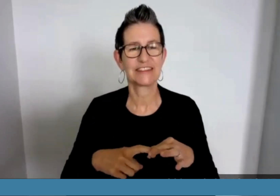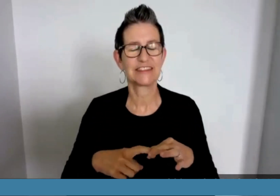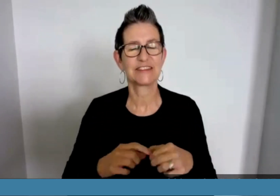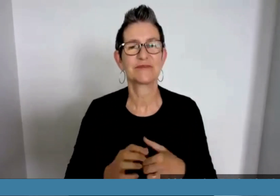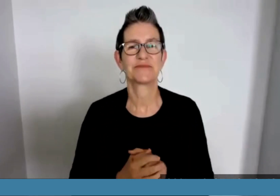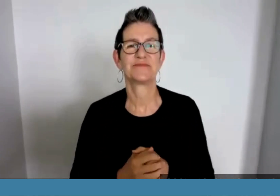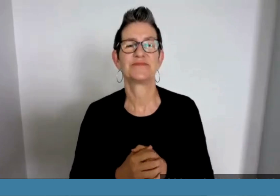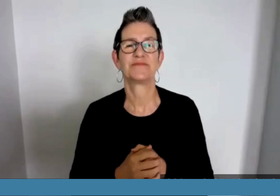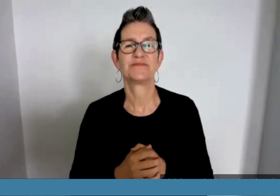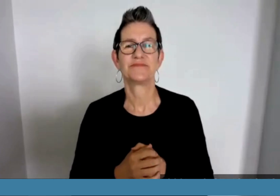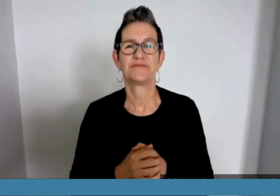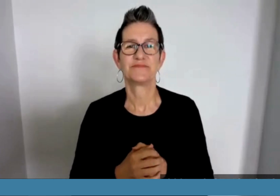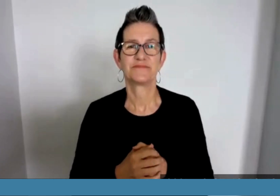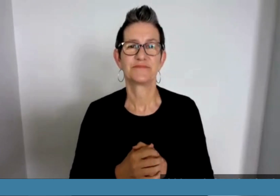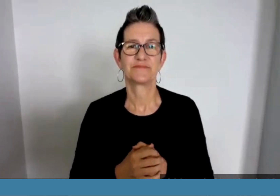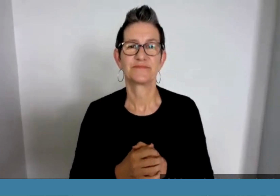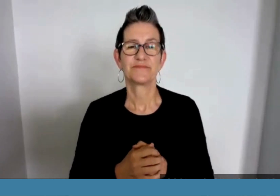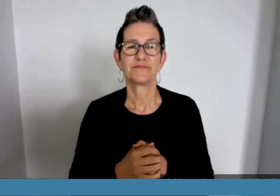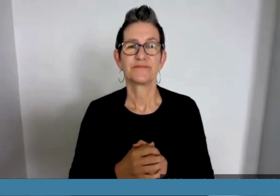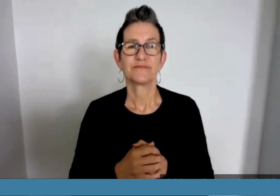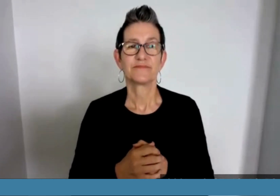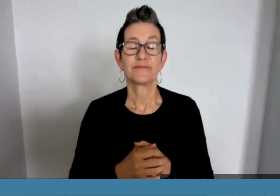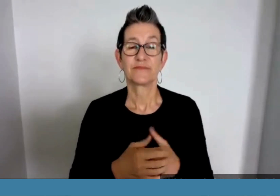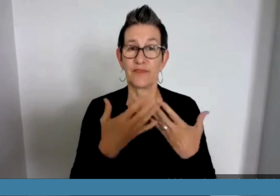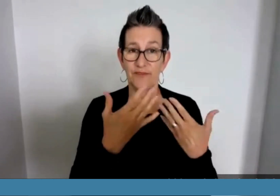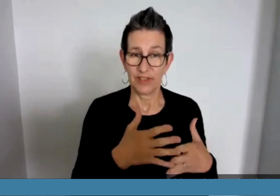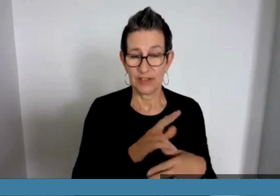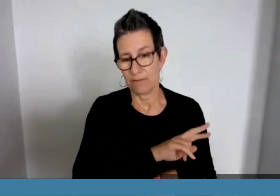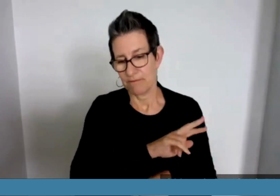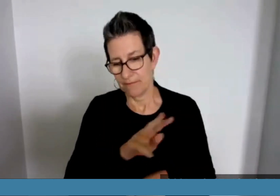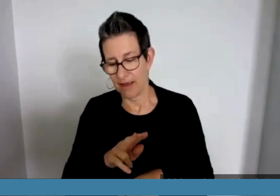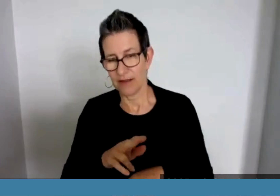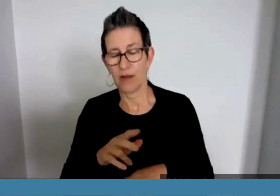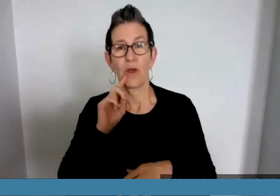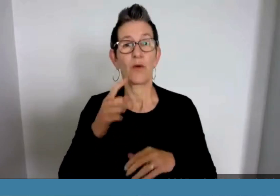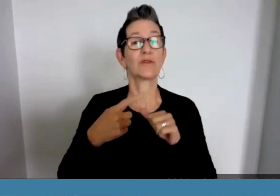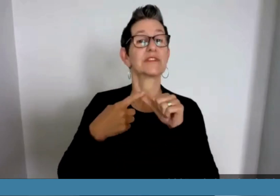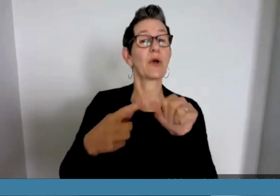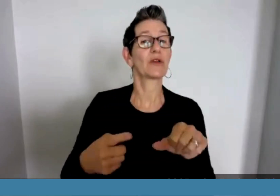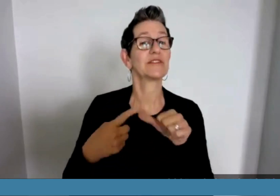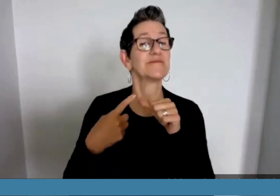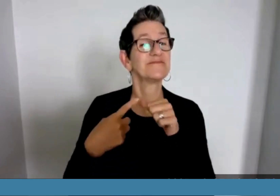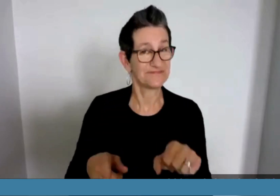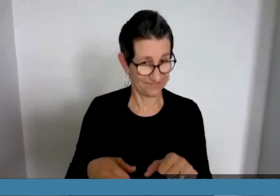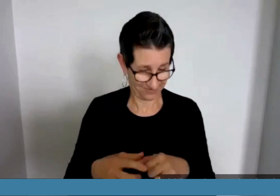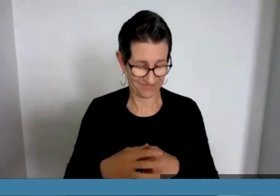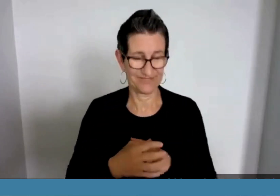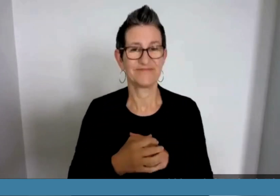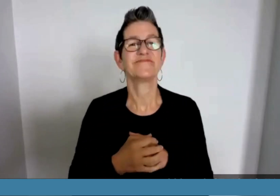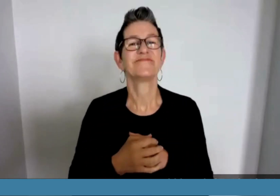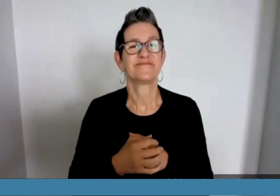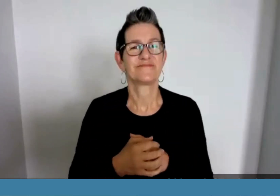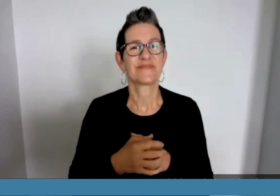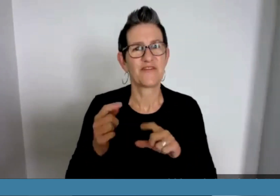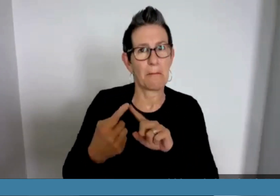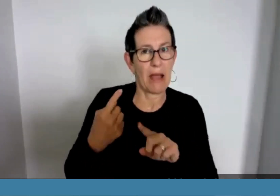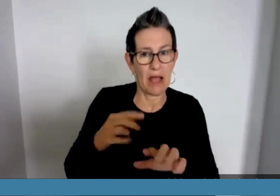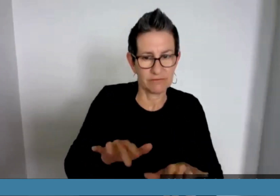ask. After the break, we'll respond to questions that attendees have already submitted prior to